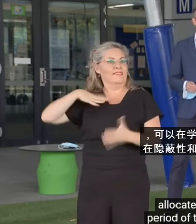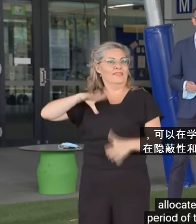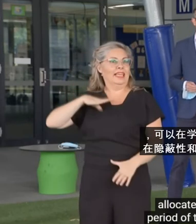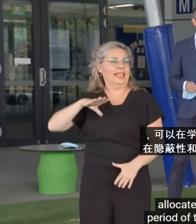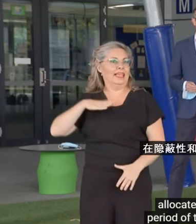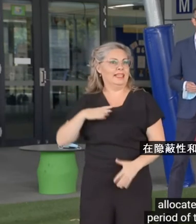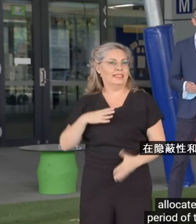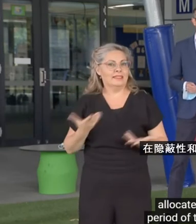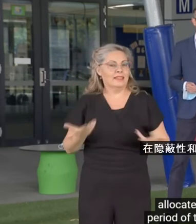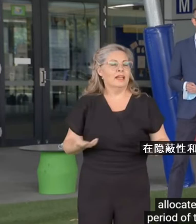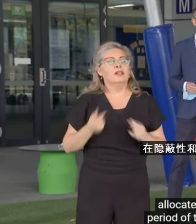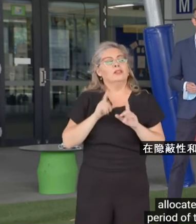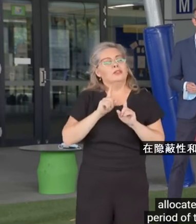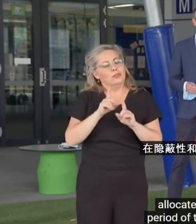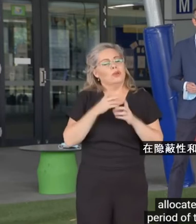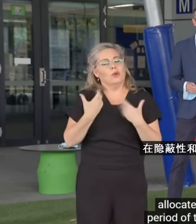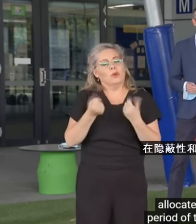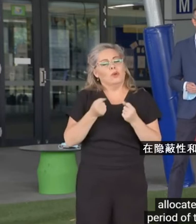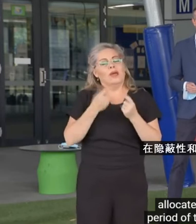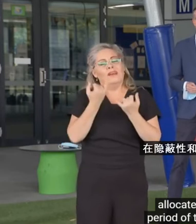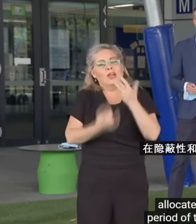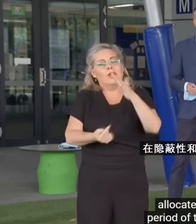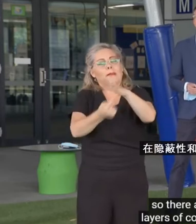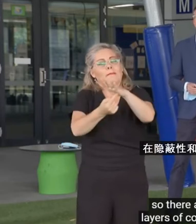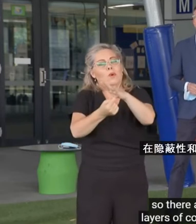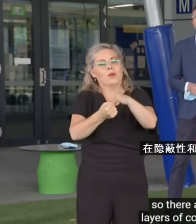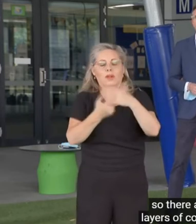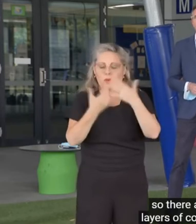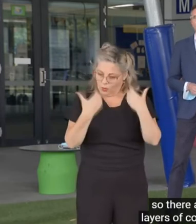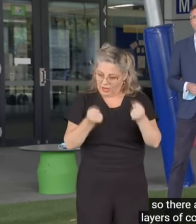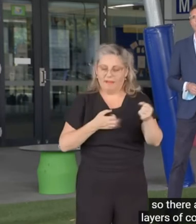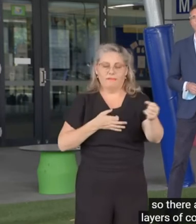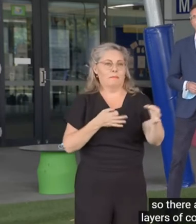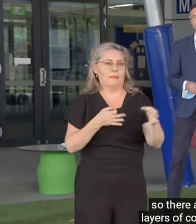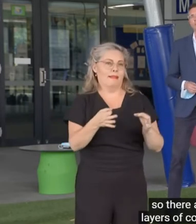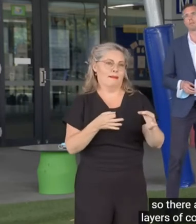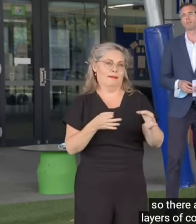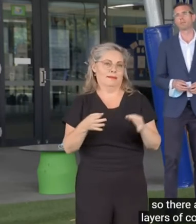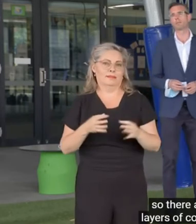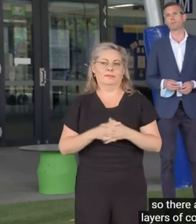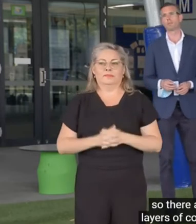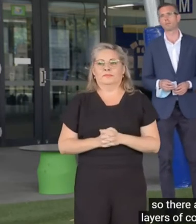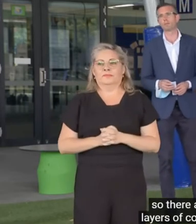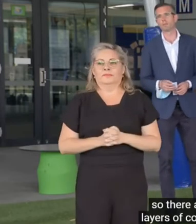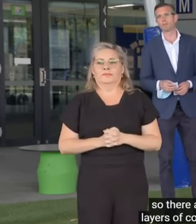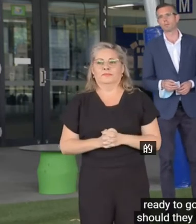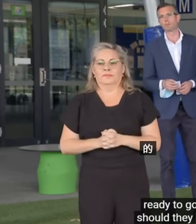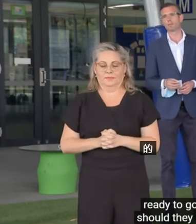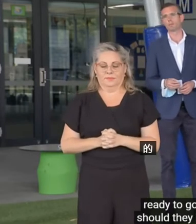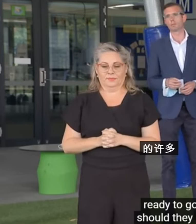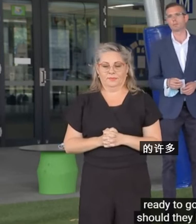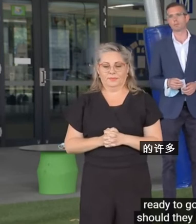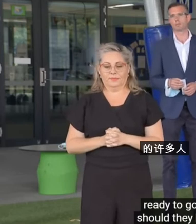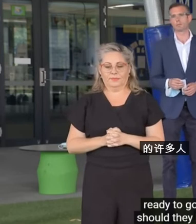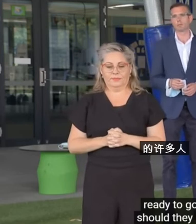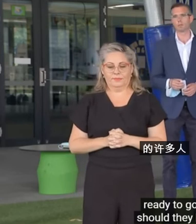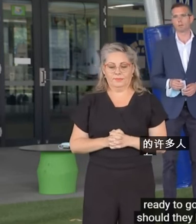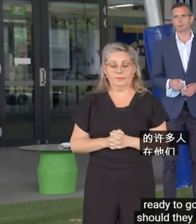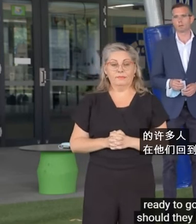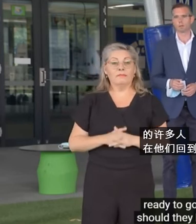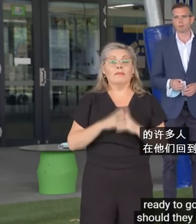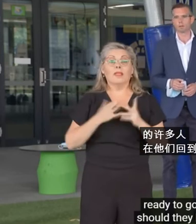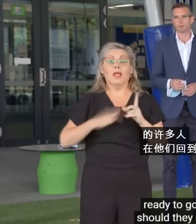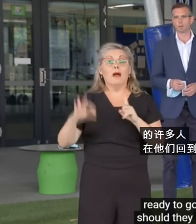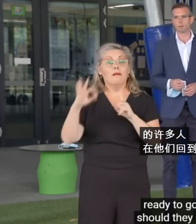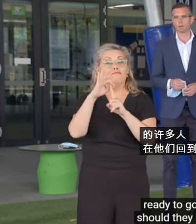in terms of COVID and their staff. Minister, primary students are going to just become eligible for their first dose. A lot of them won't be fully